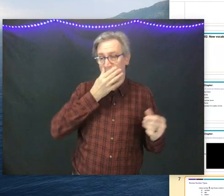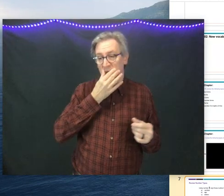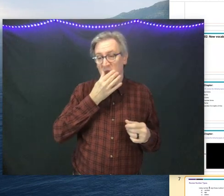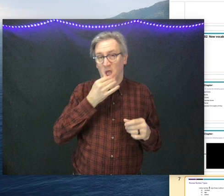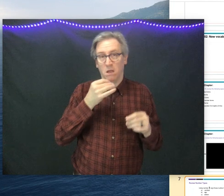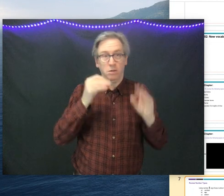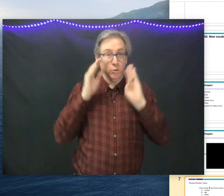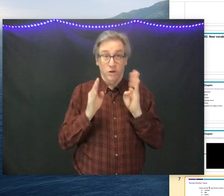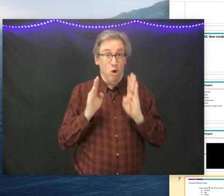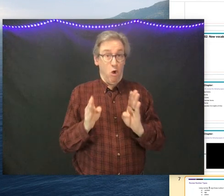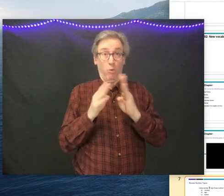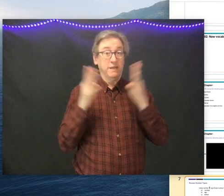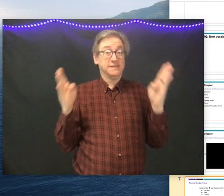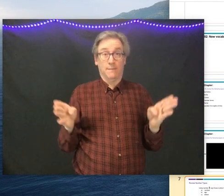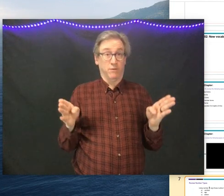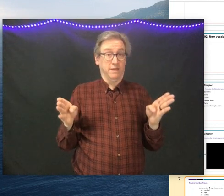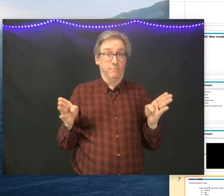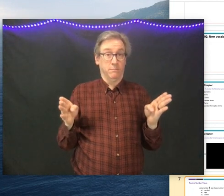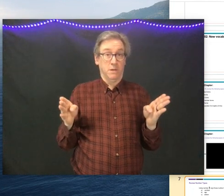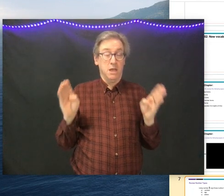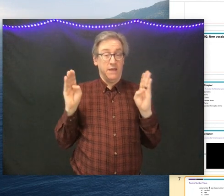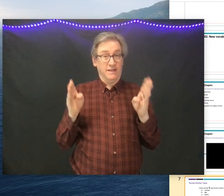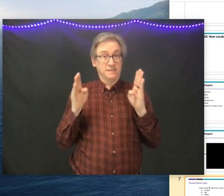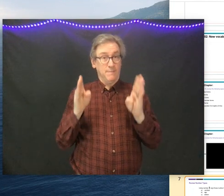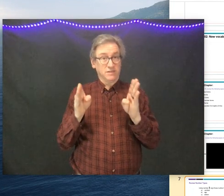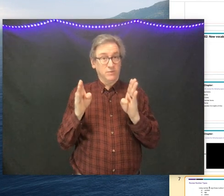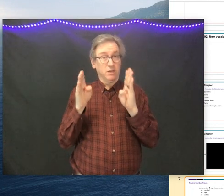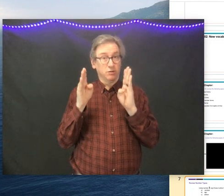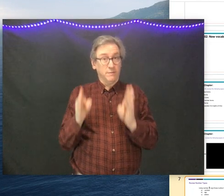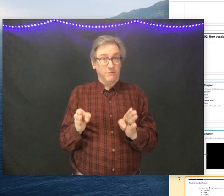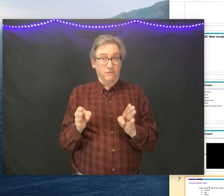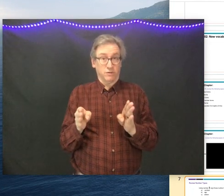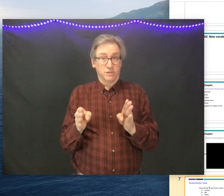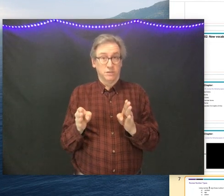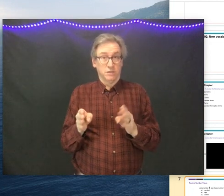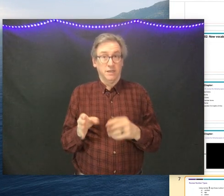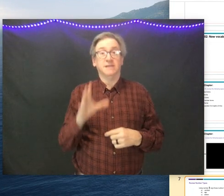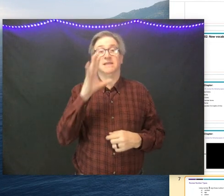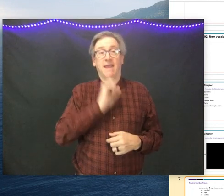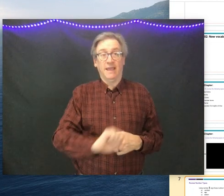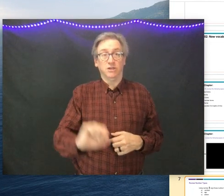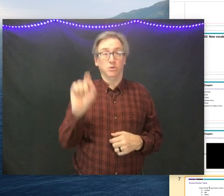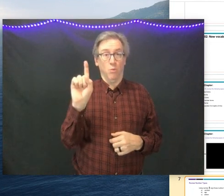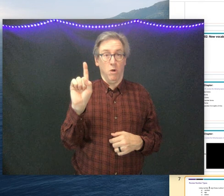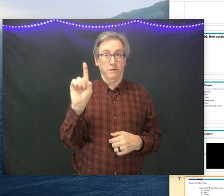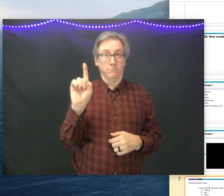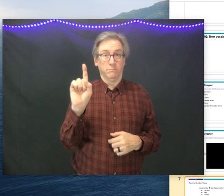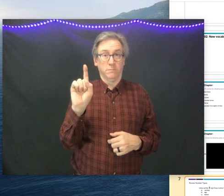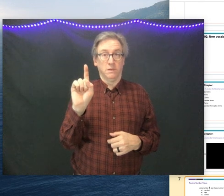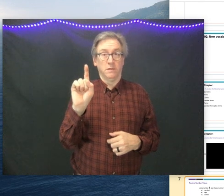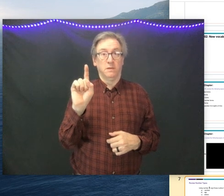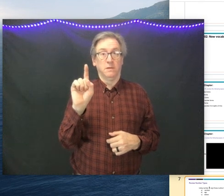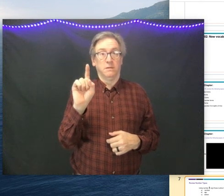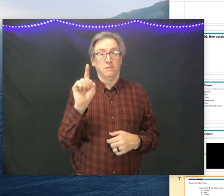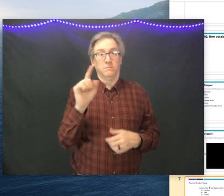word, you can always separate them. That's the best way to learn them at first, is age 1,